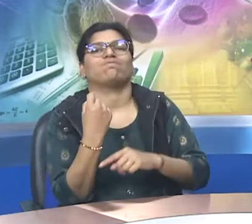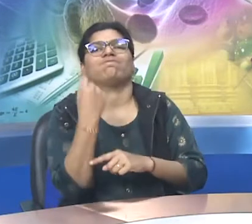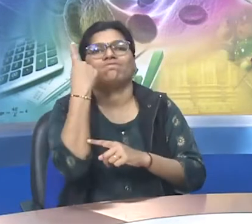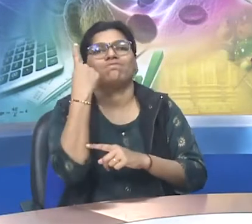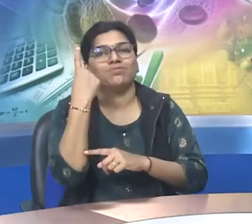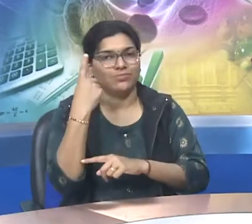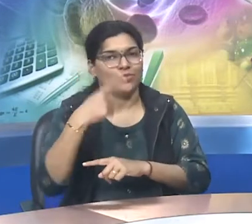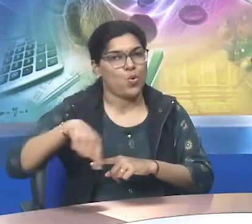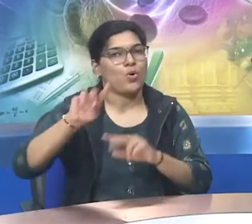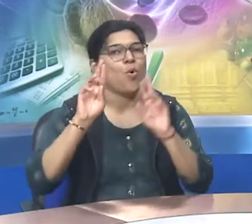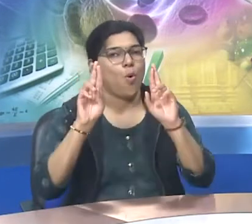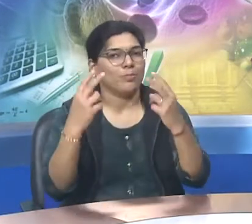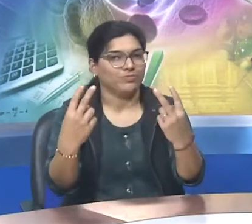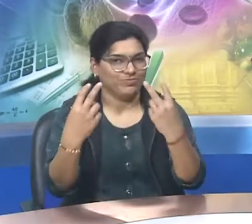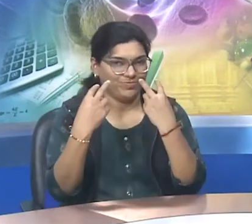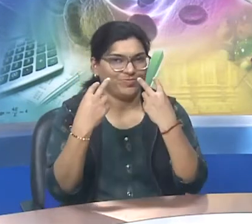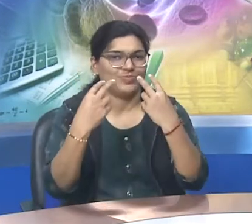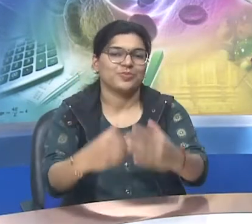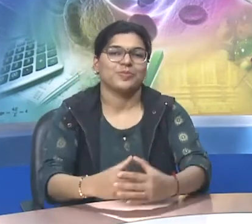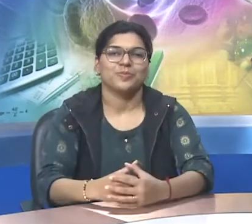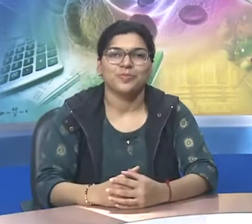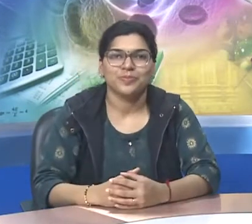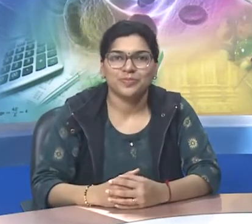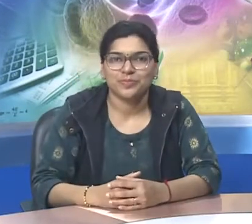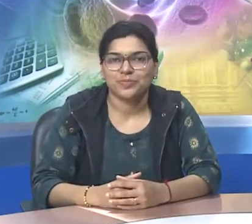difficult words from the poem.